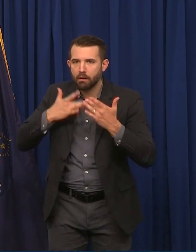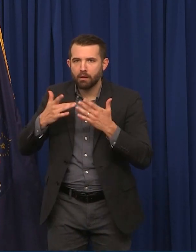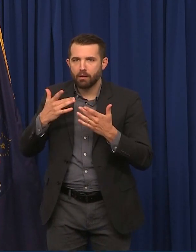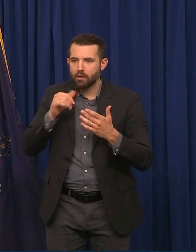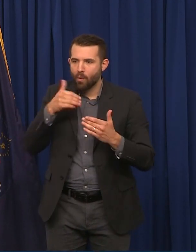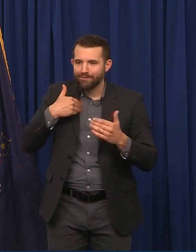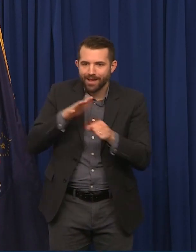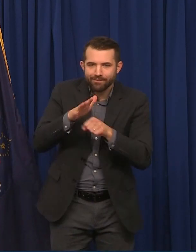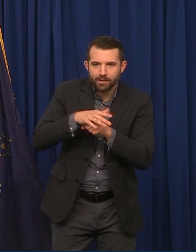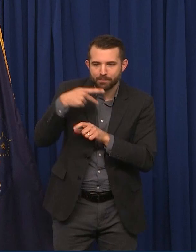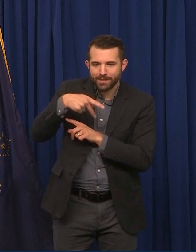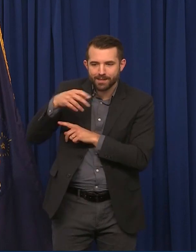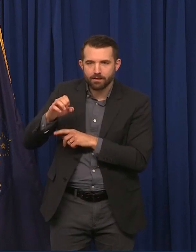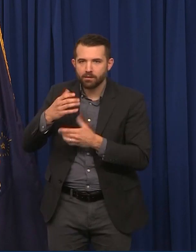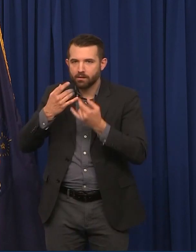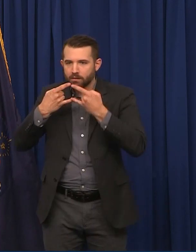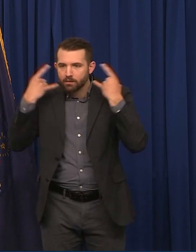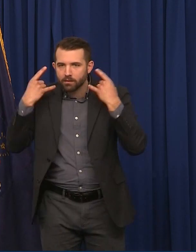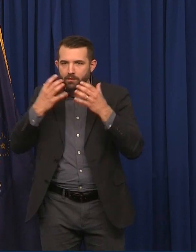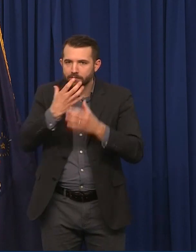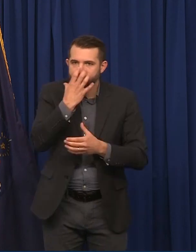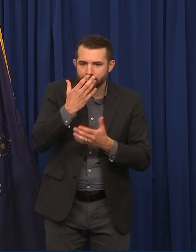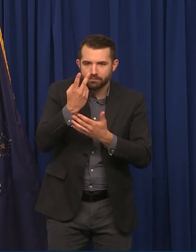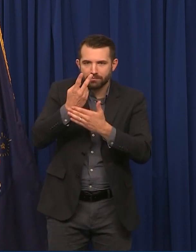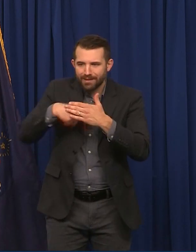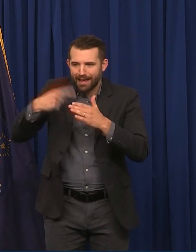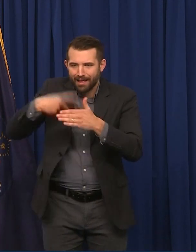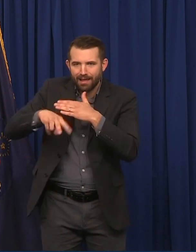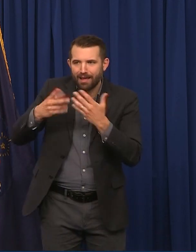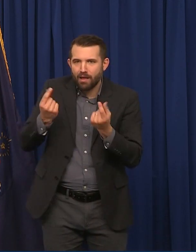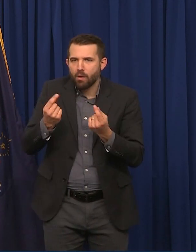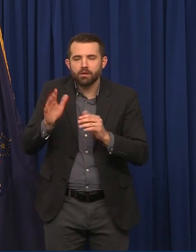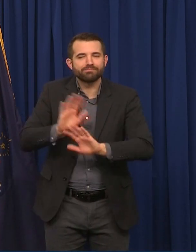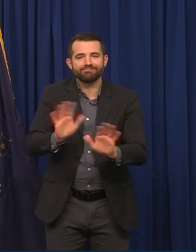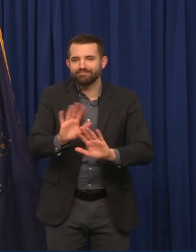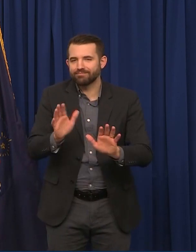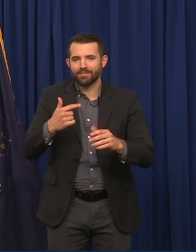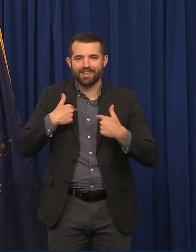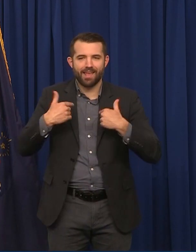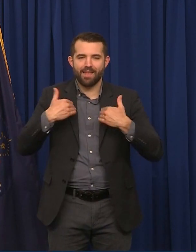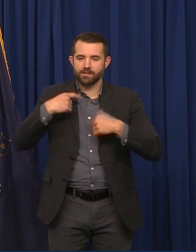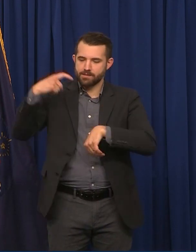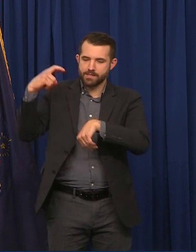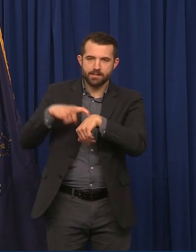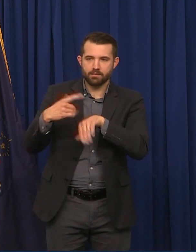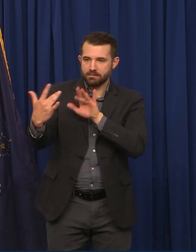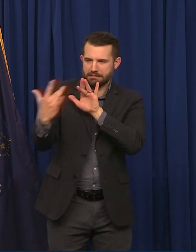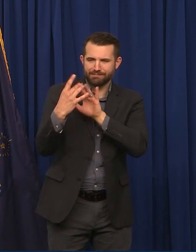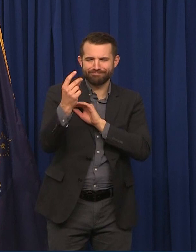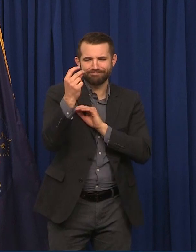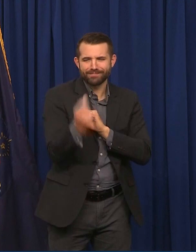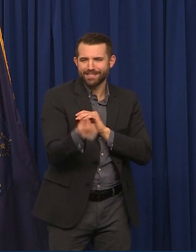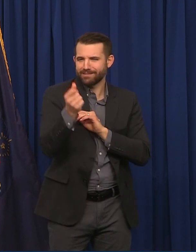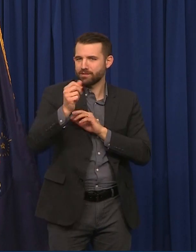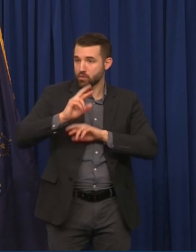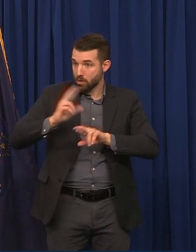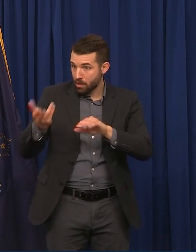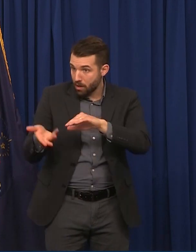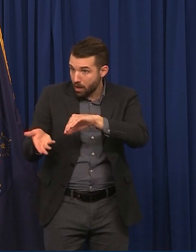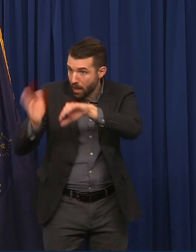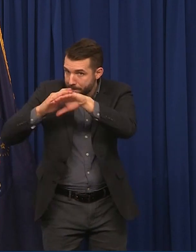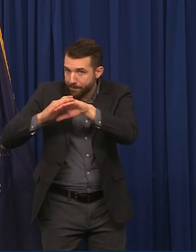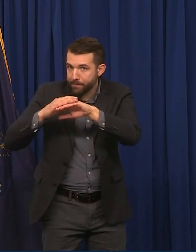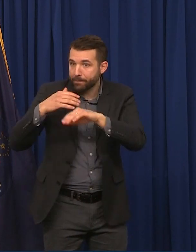more. And we're able to do that because we are asking healthcare facilities, especially hospitals, to